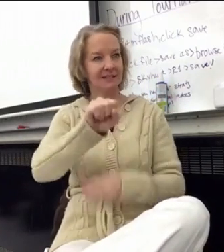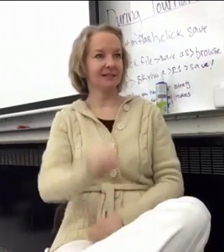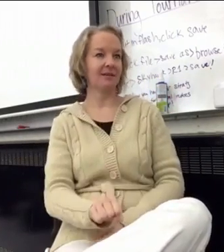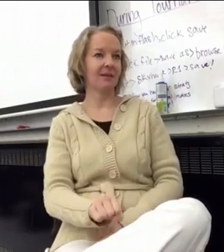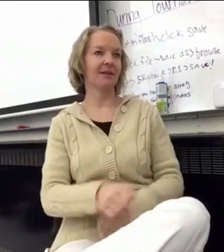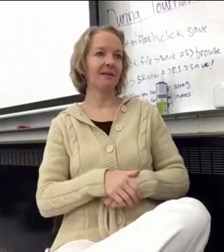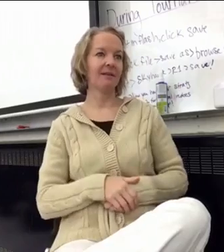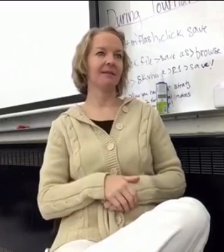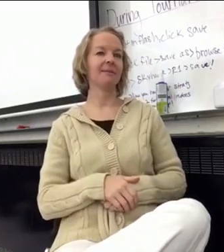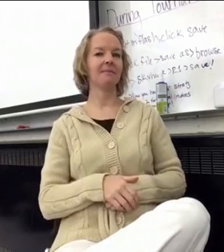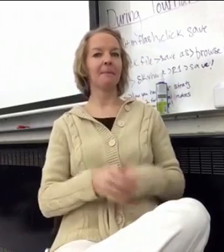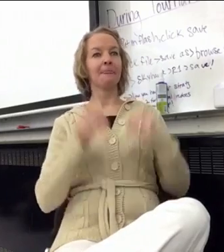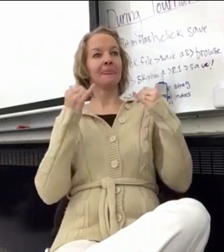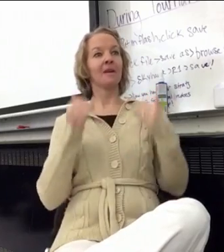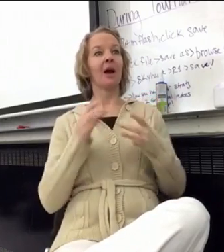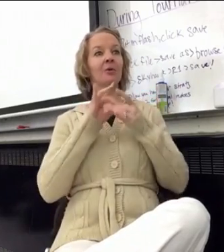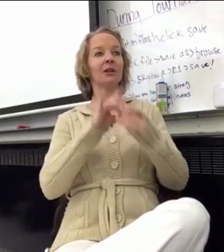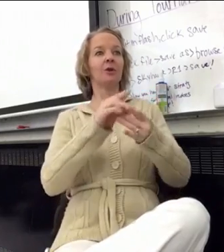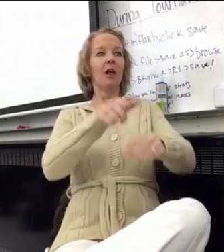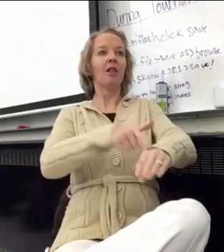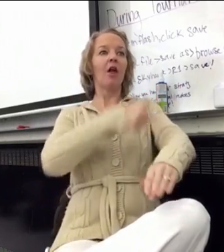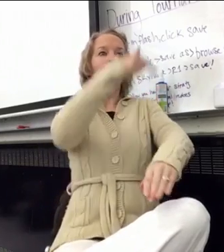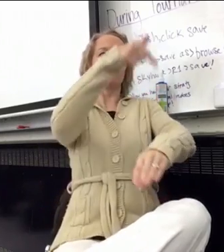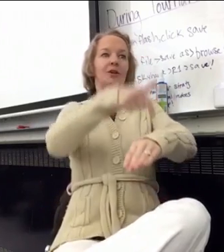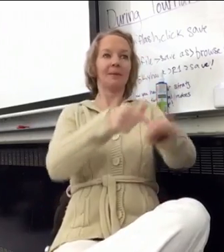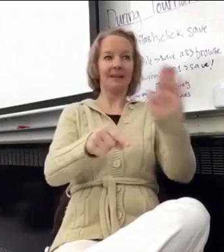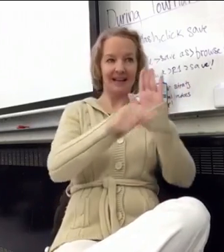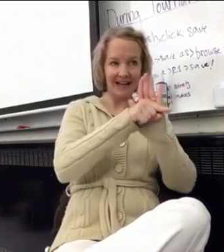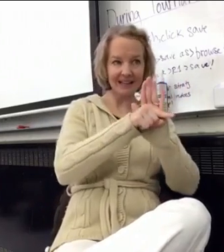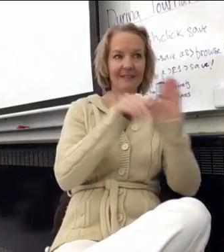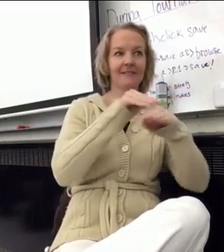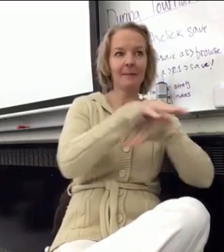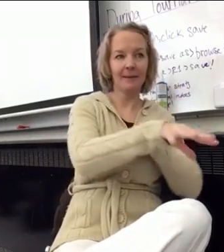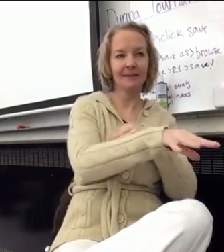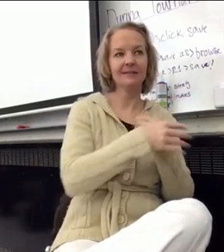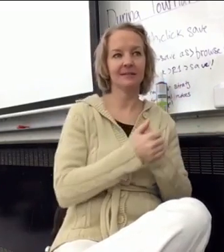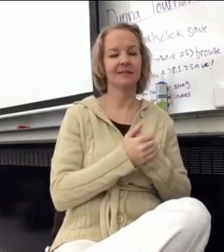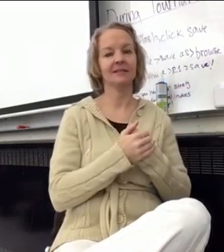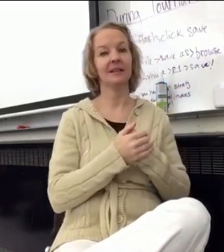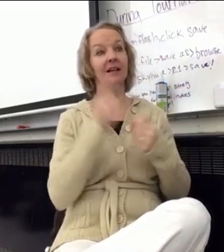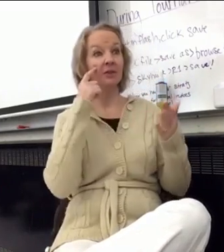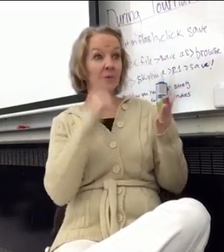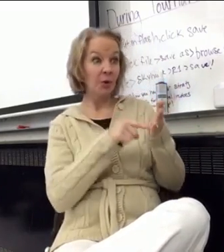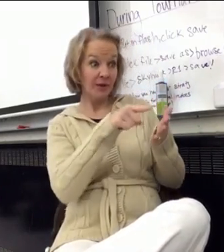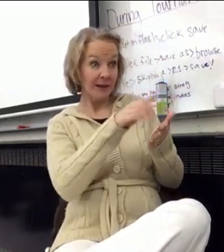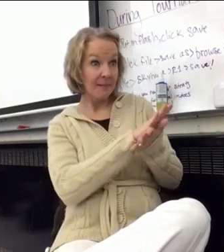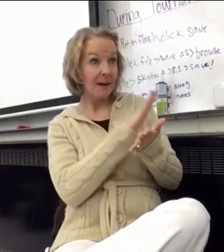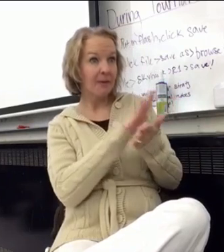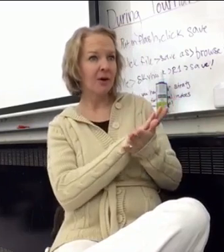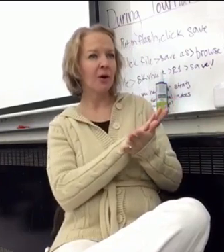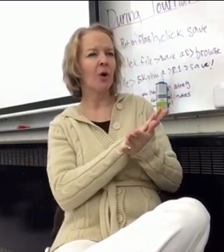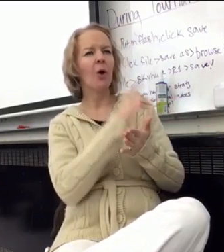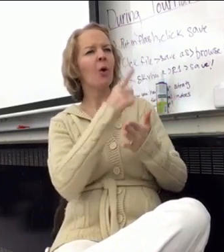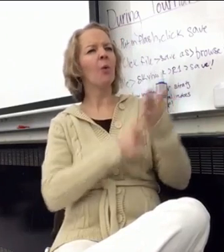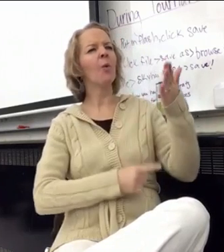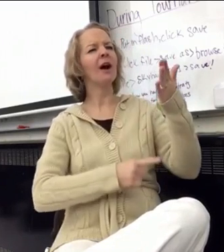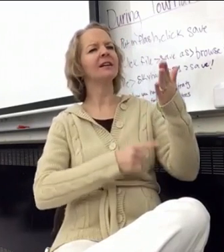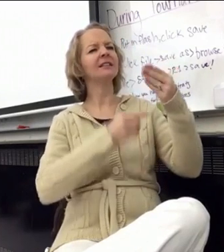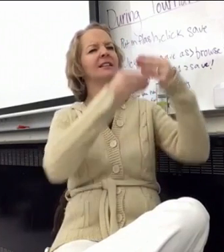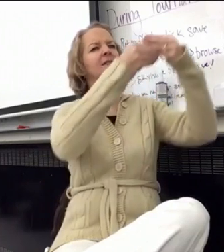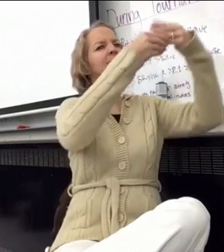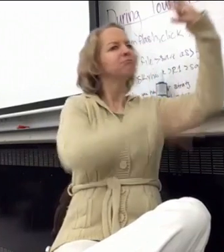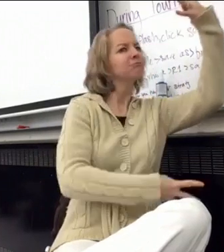So now we have to get to the long-term negative impacts. Now, if you notice on this paper, which section is larger,